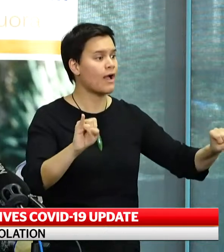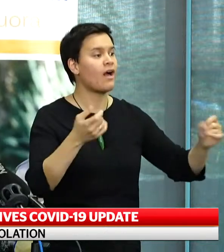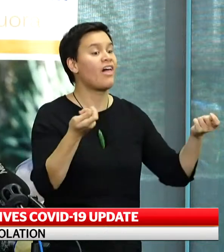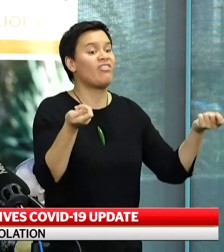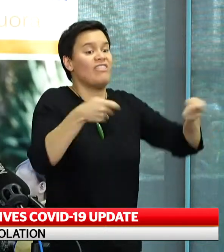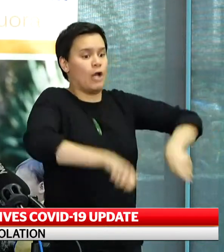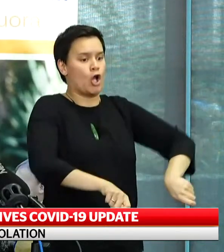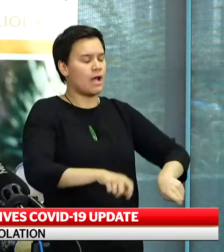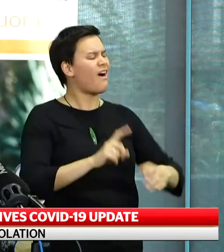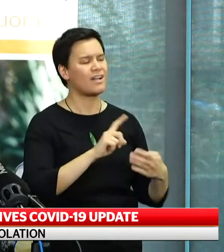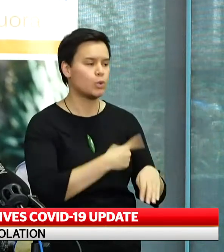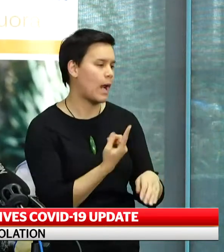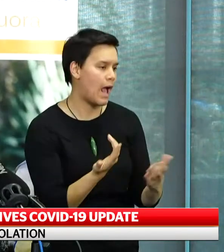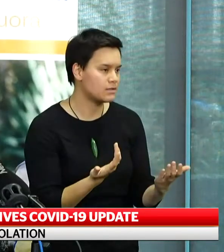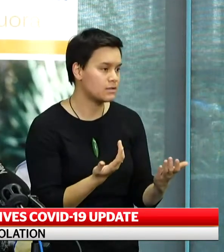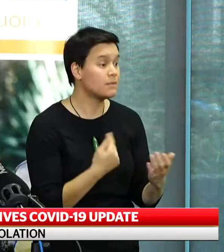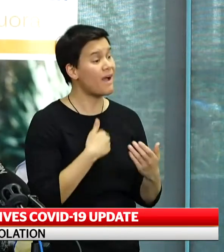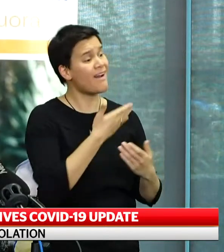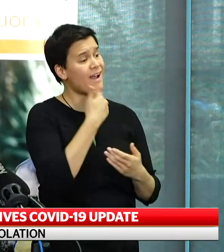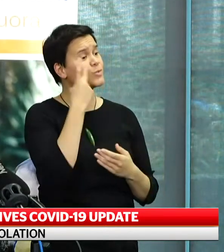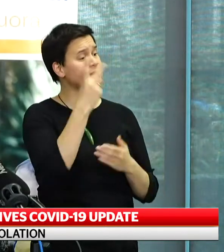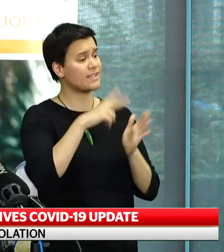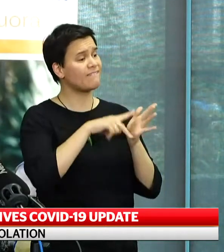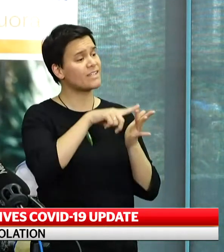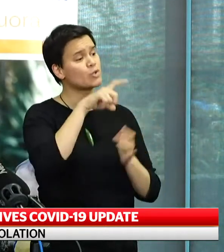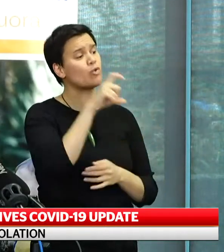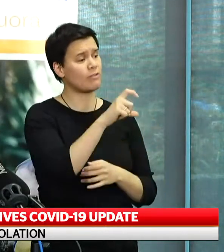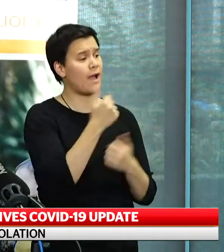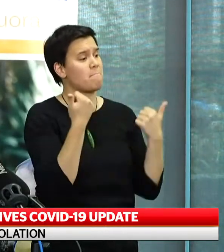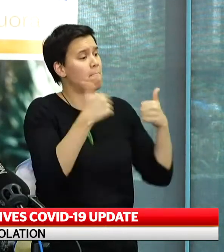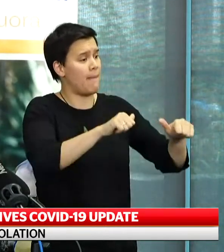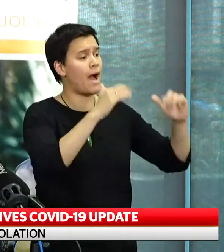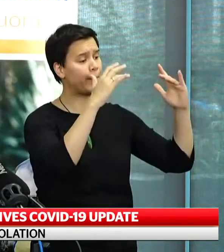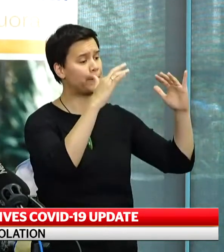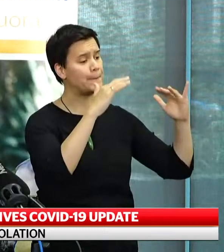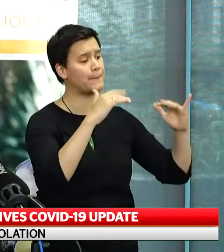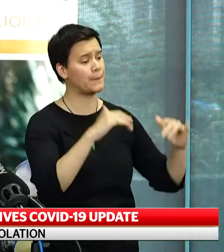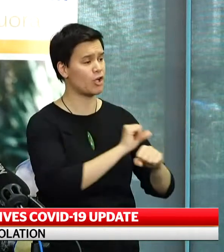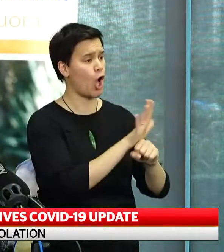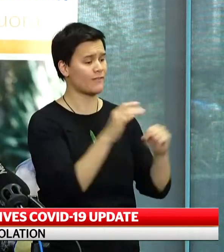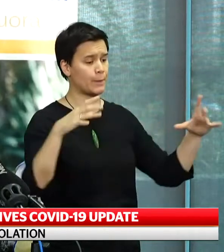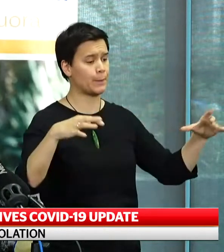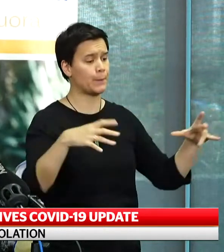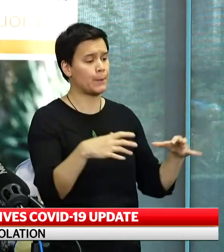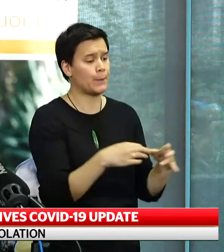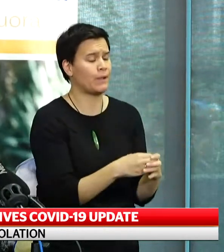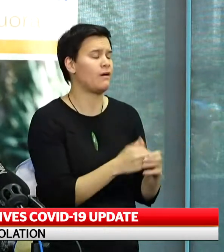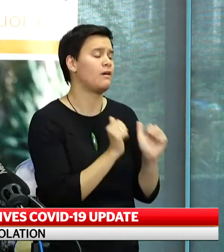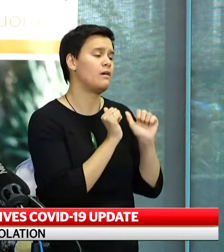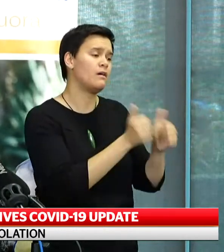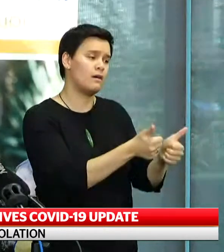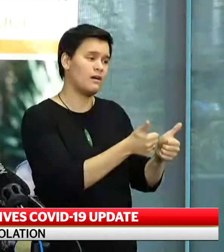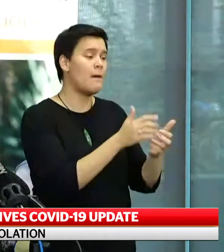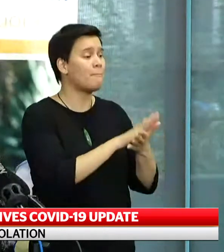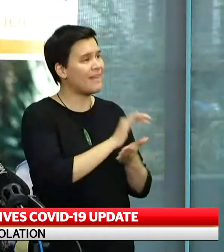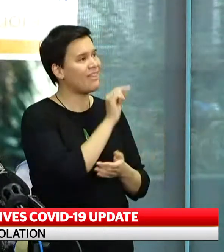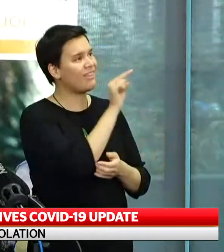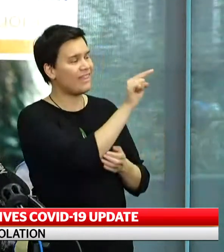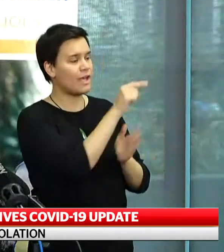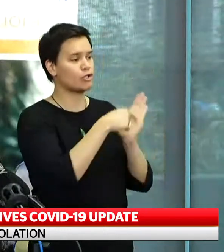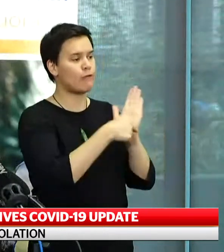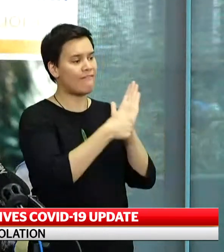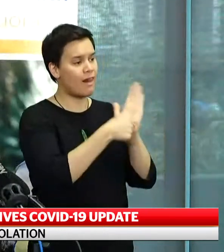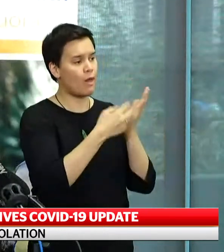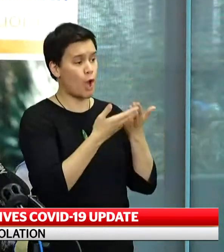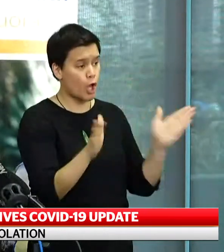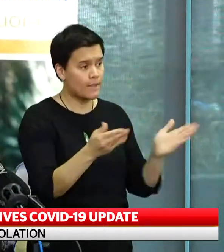managed to get ahead of and on top of the outbreak that they had. And again, that's the route to being able to free up travel and the economy again. And I